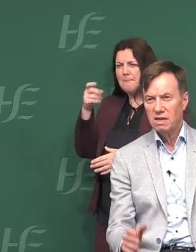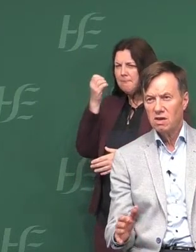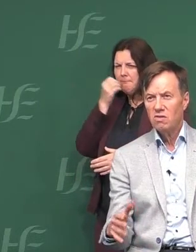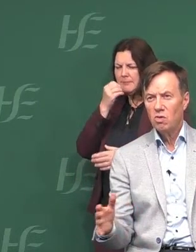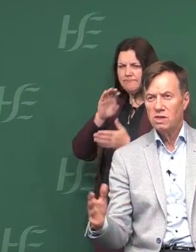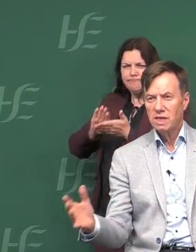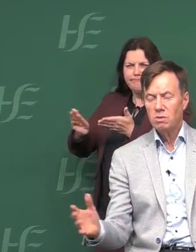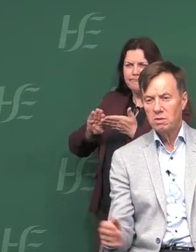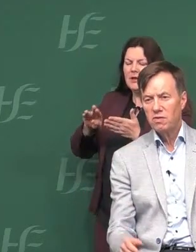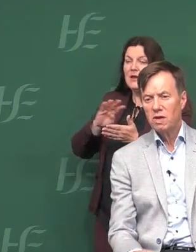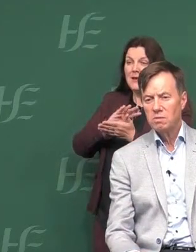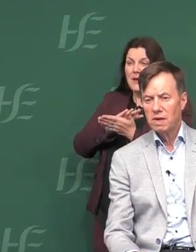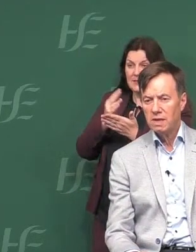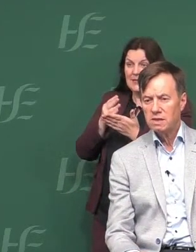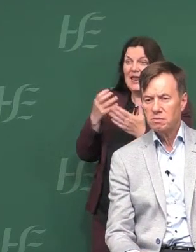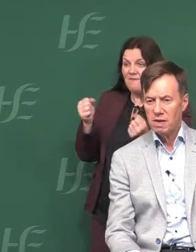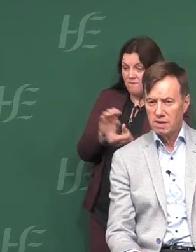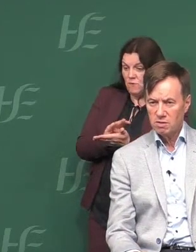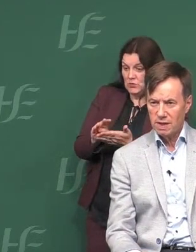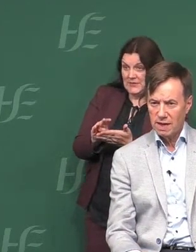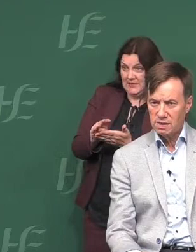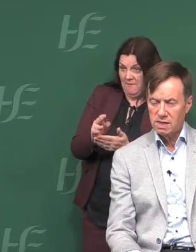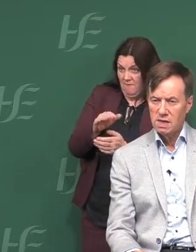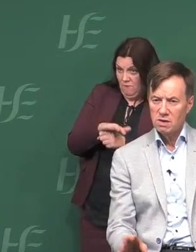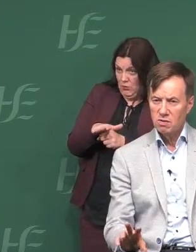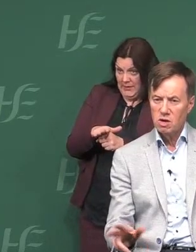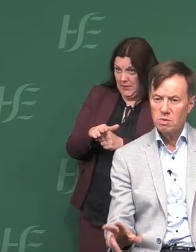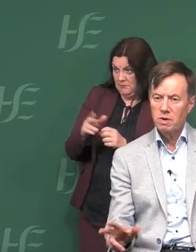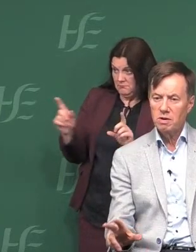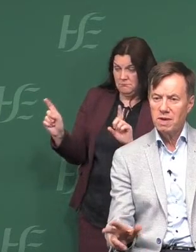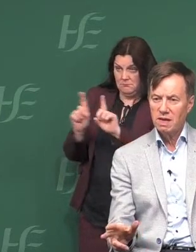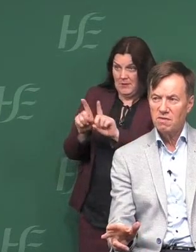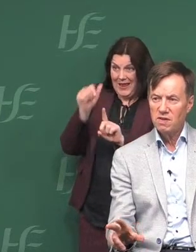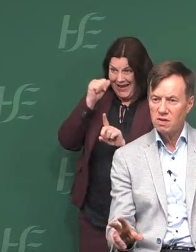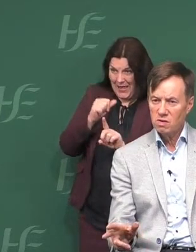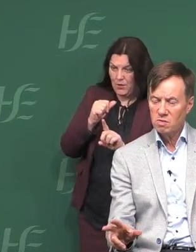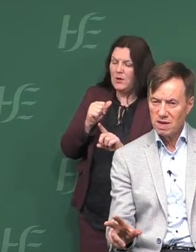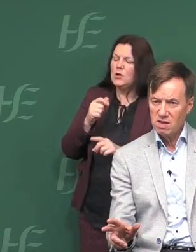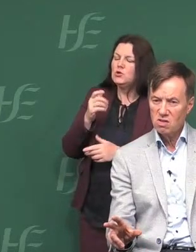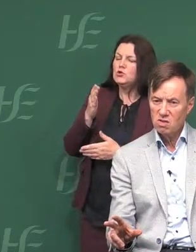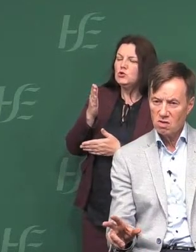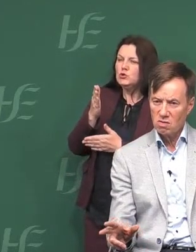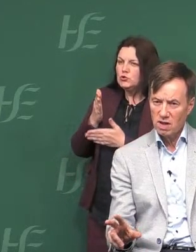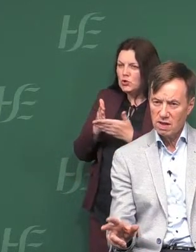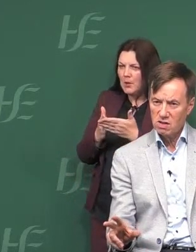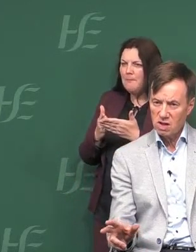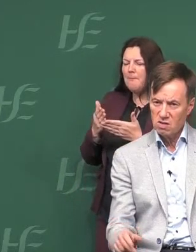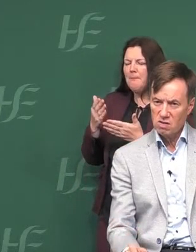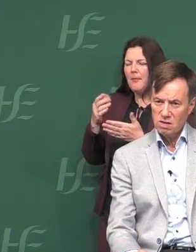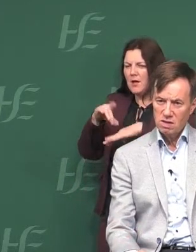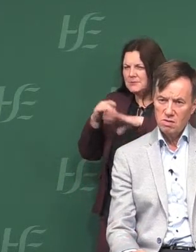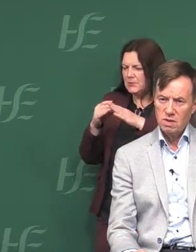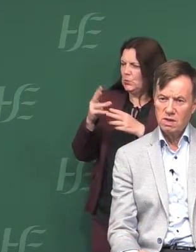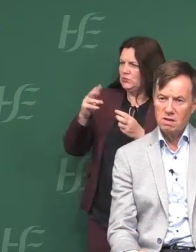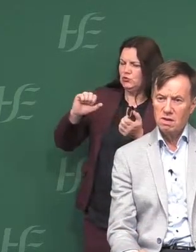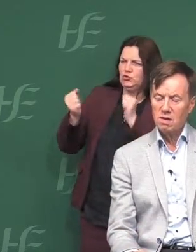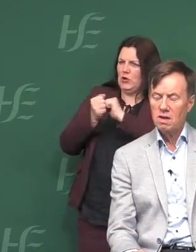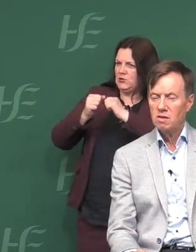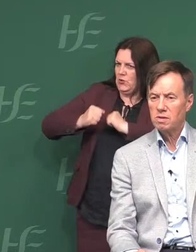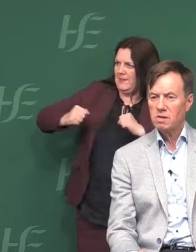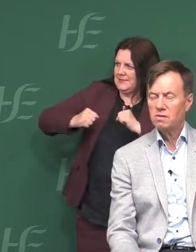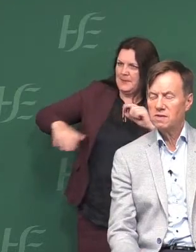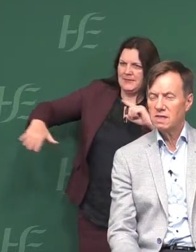the 19, 14 will be fully compliant by this weekend. There's a couple where they're making physical space changes